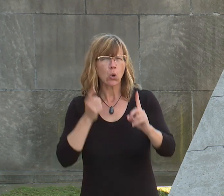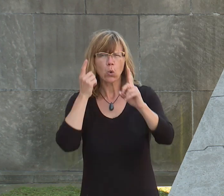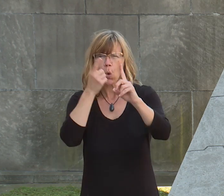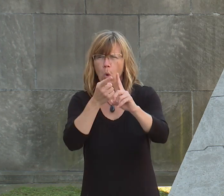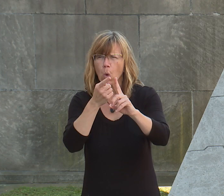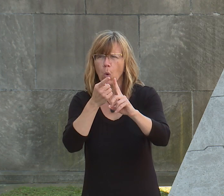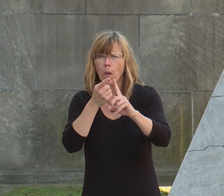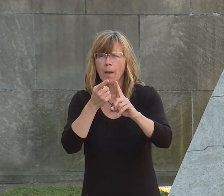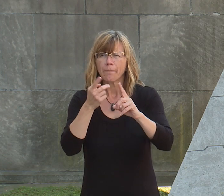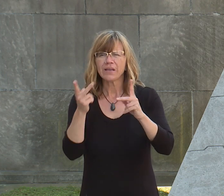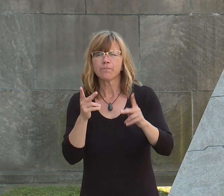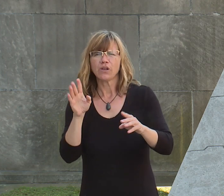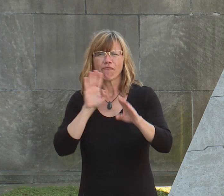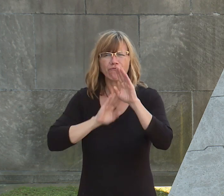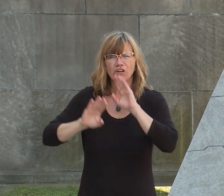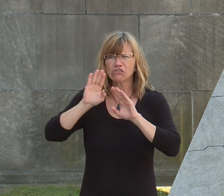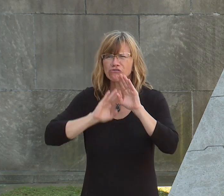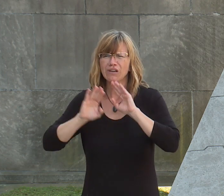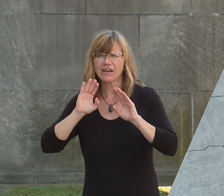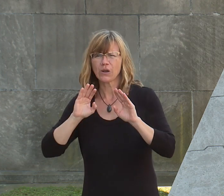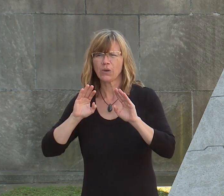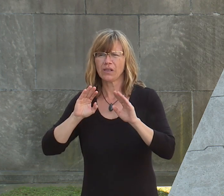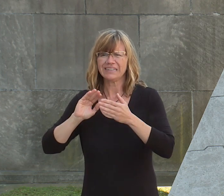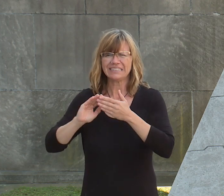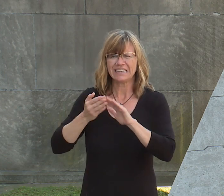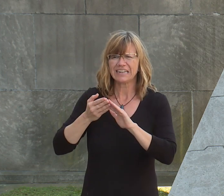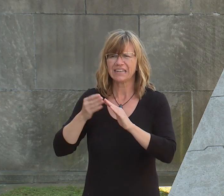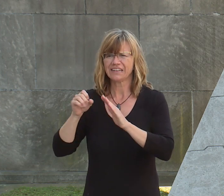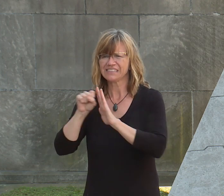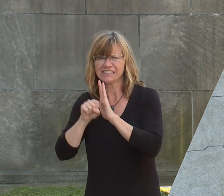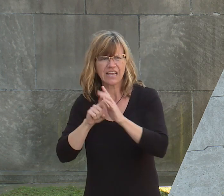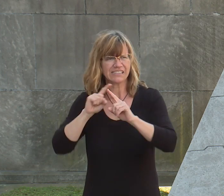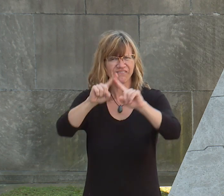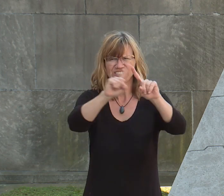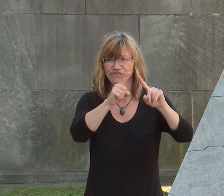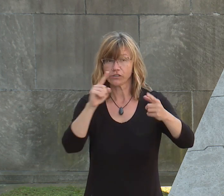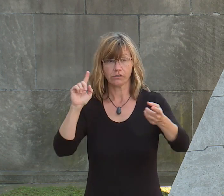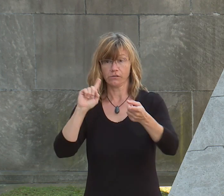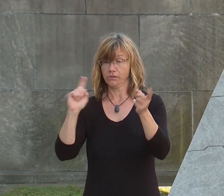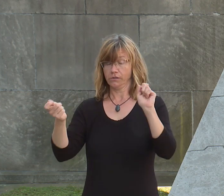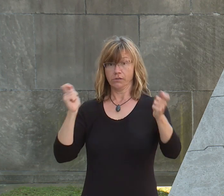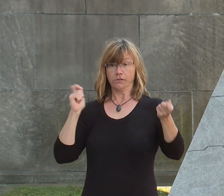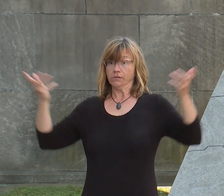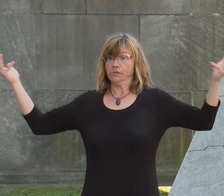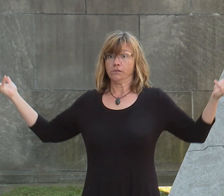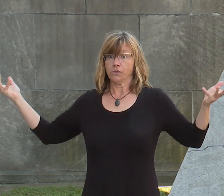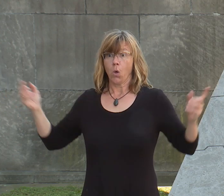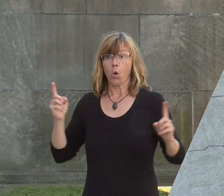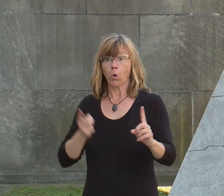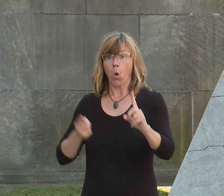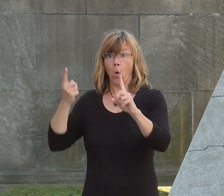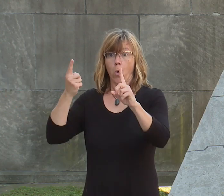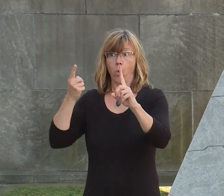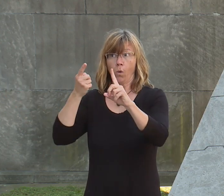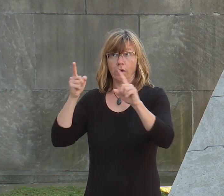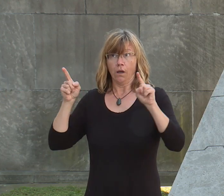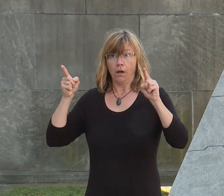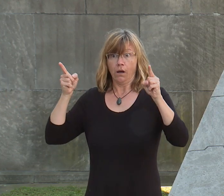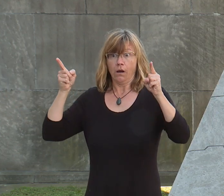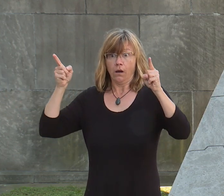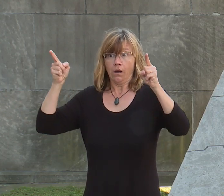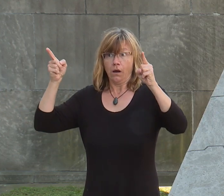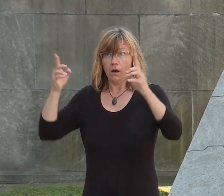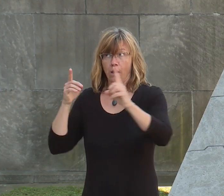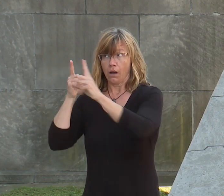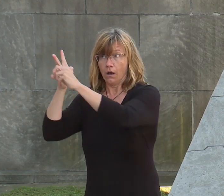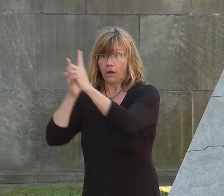just frustrated that everyone, city, state, everyone keeps moving the goalposts as to when we can get to there. Is there a date that you're looking at? We didn't move the goalposts.